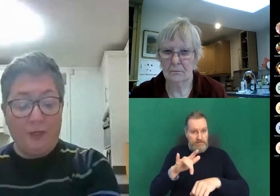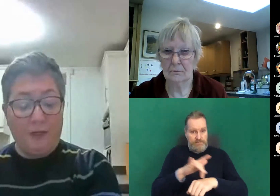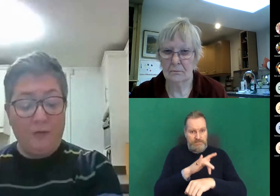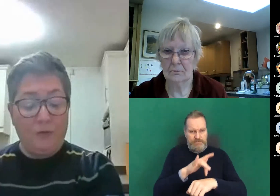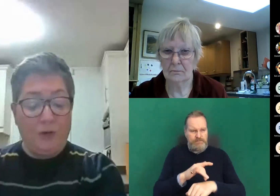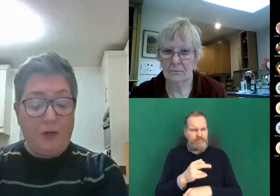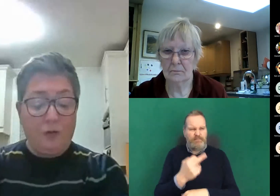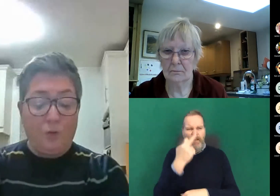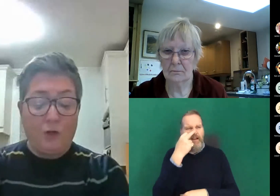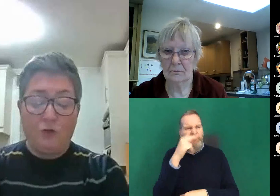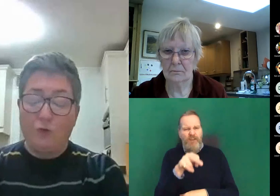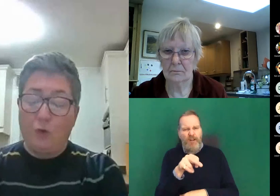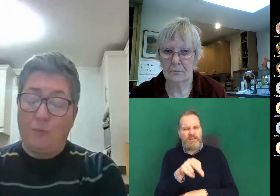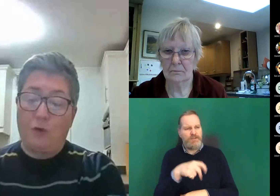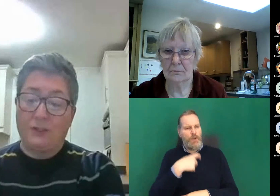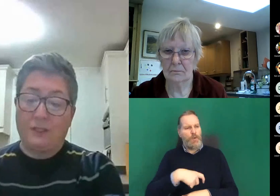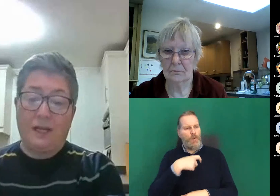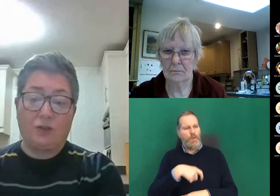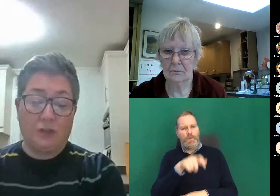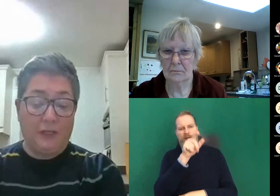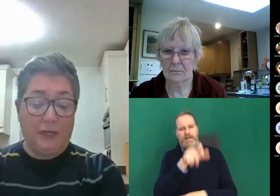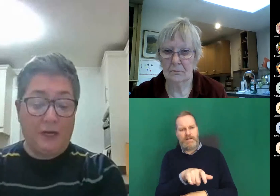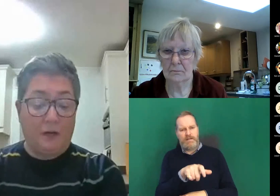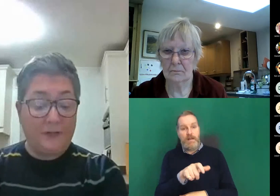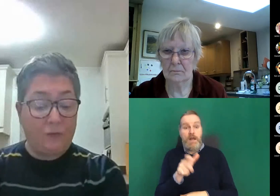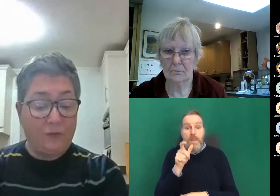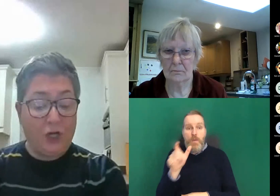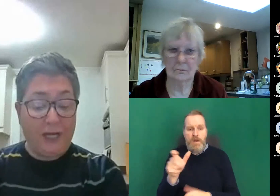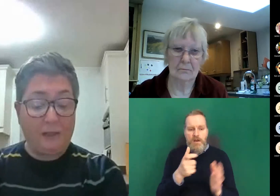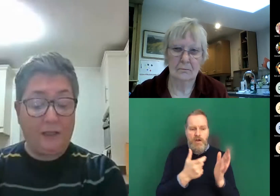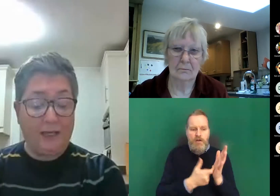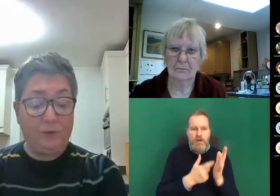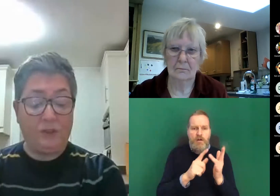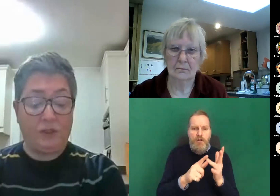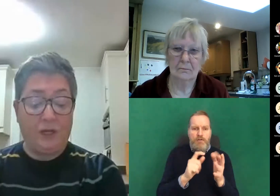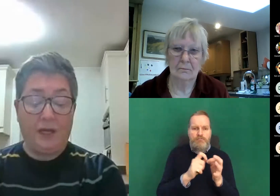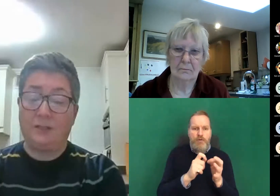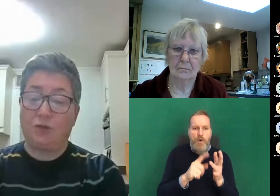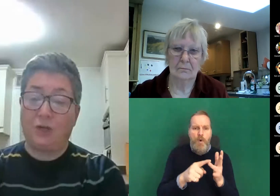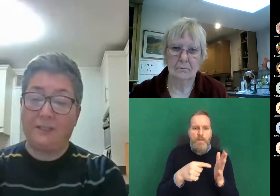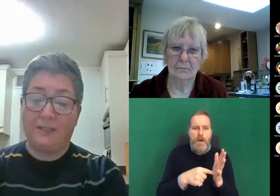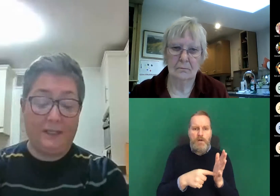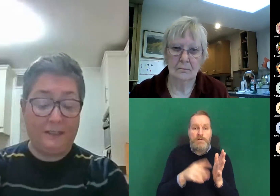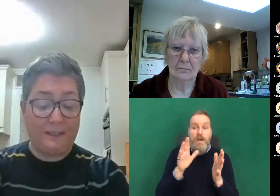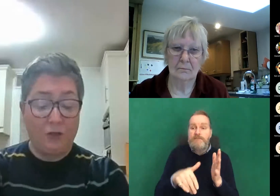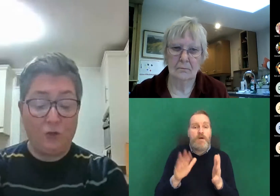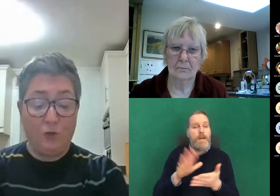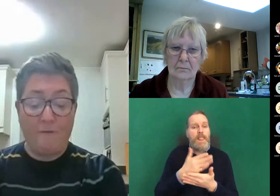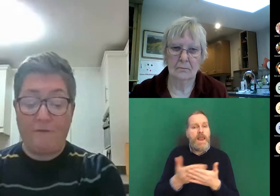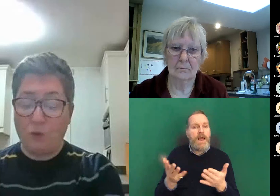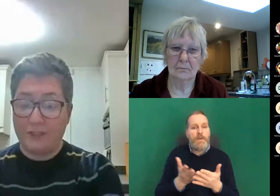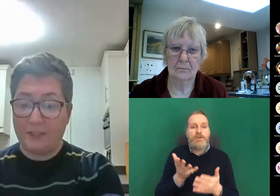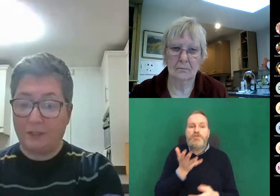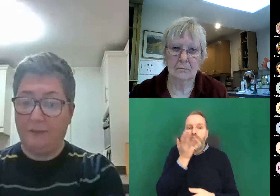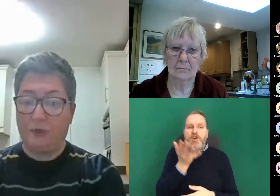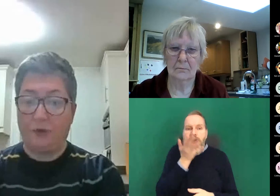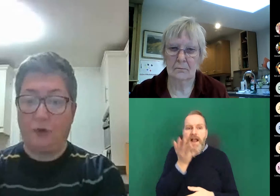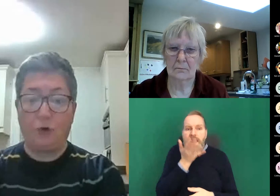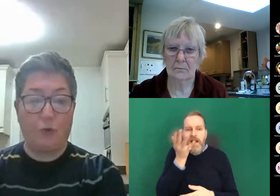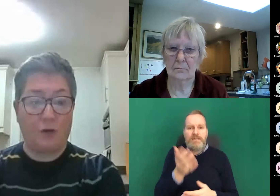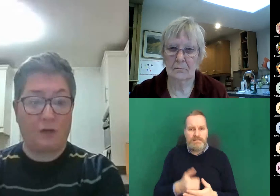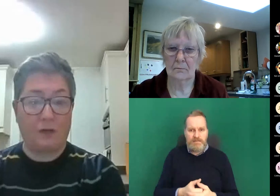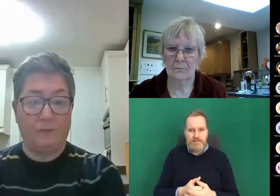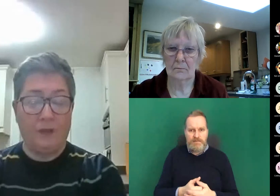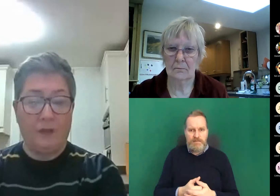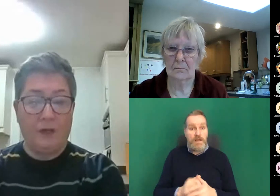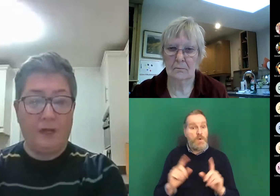humanoid. Now, the word robot actually comes from the Czech language and it translates to forced